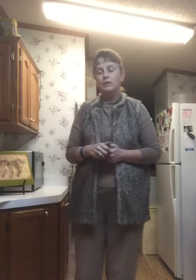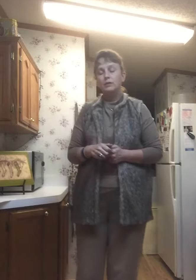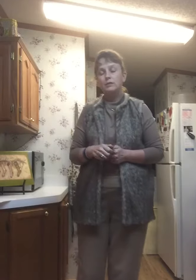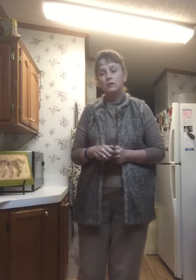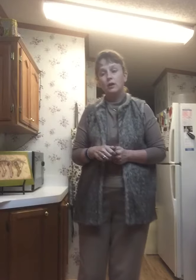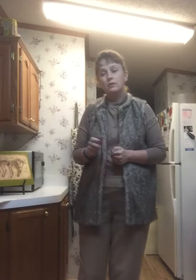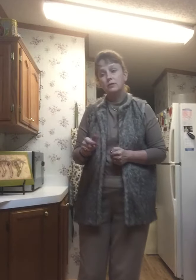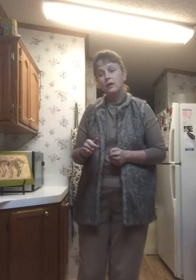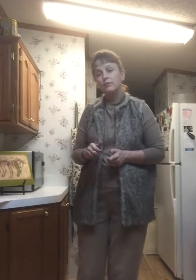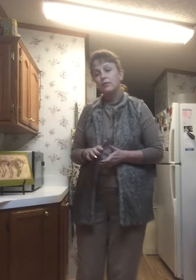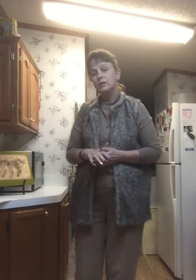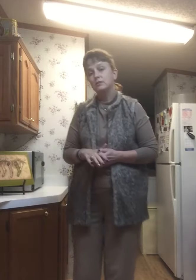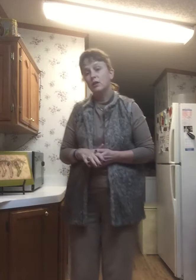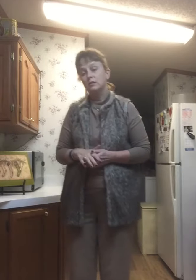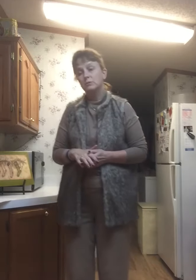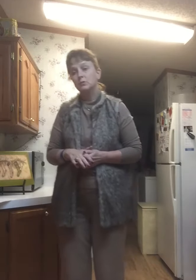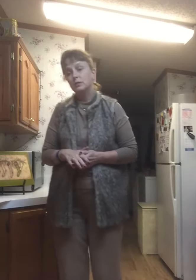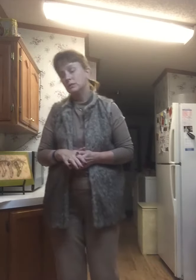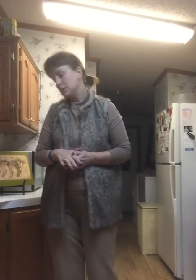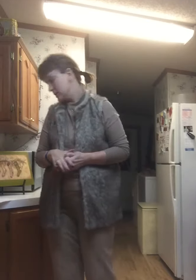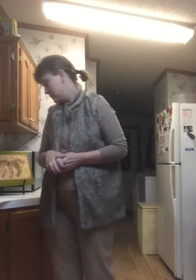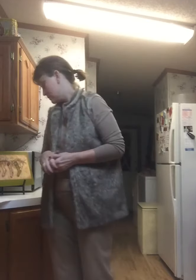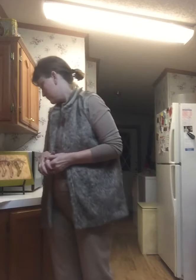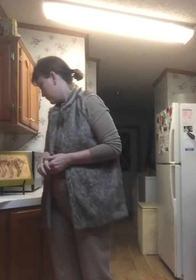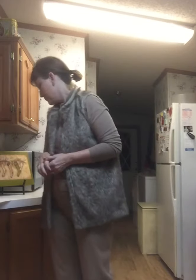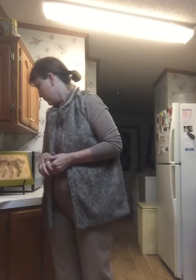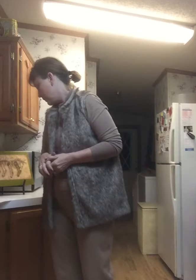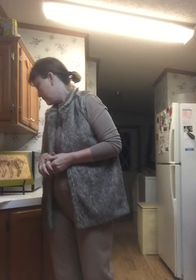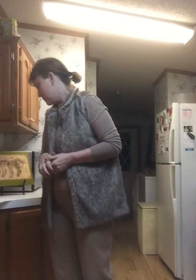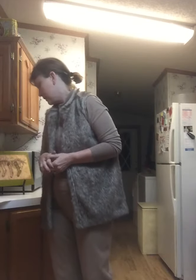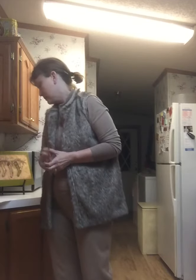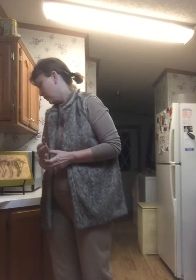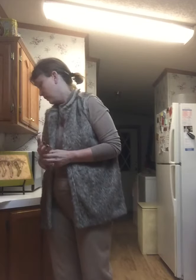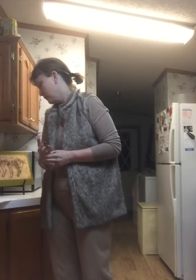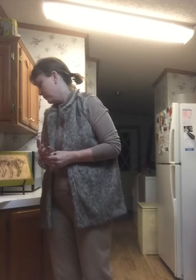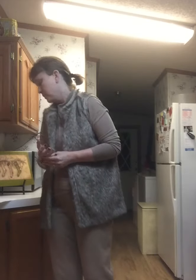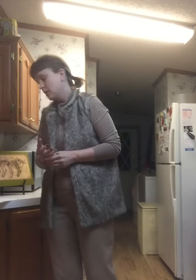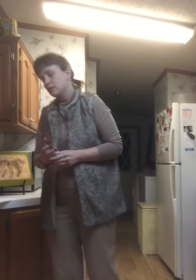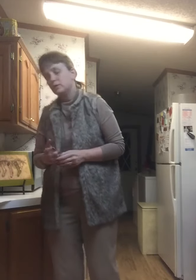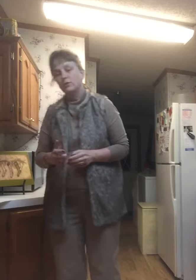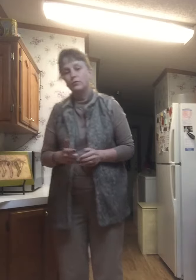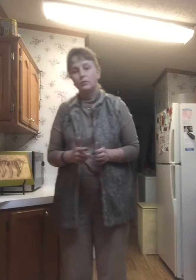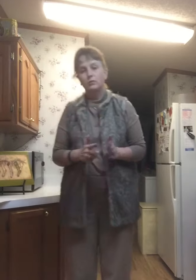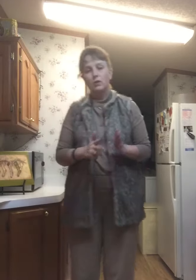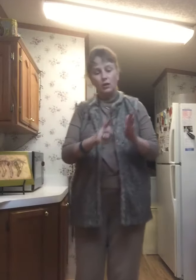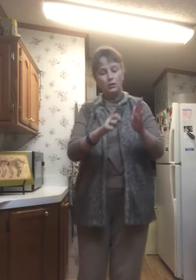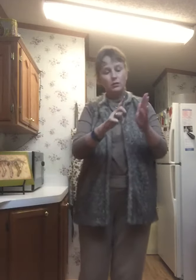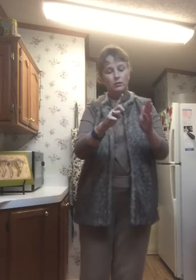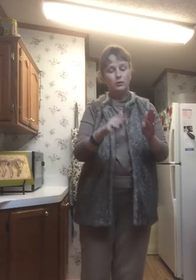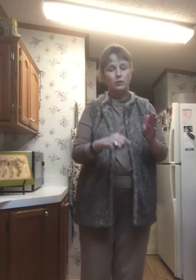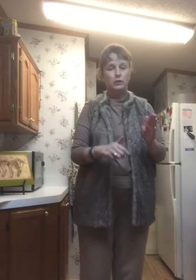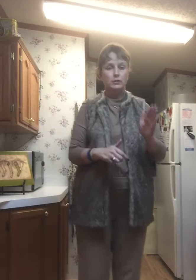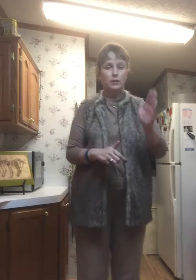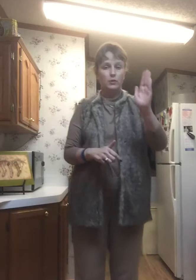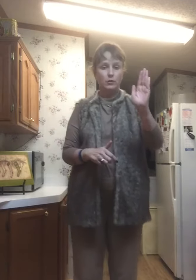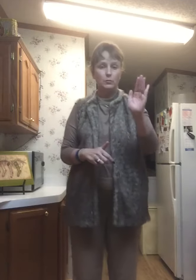then his law is love, and his gospel is peace. That's the next part. So for law, you're gonna put